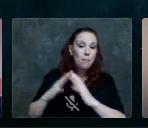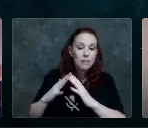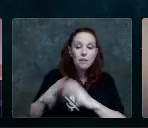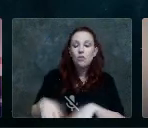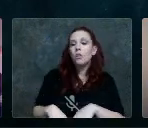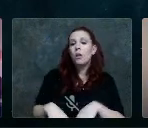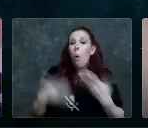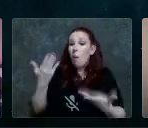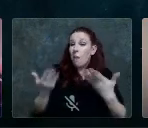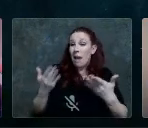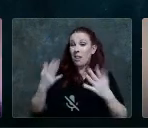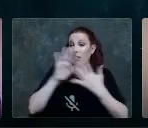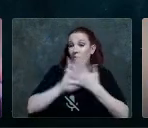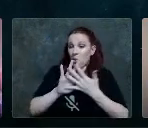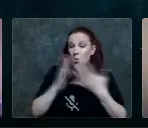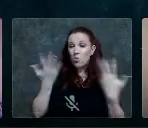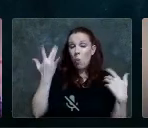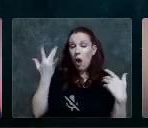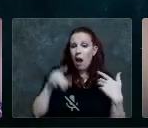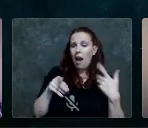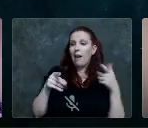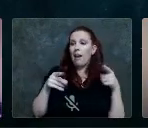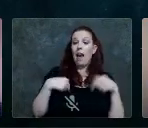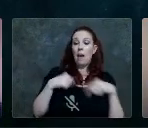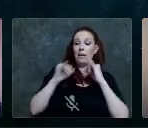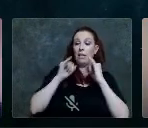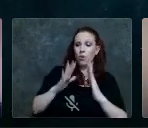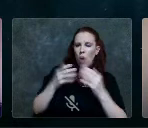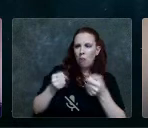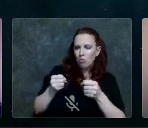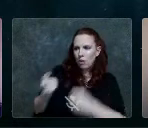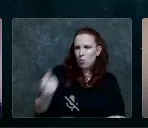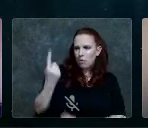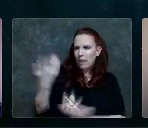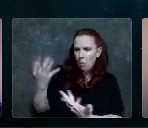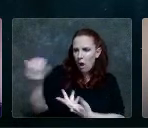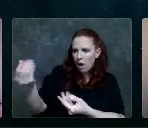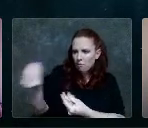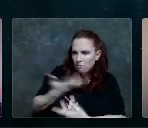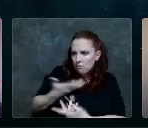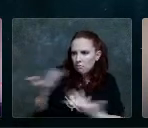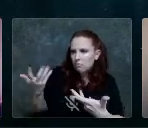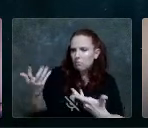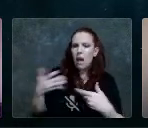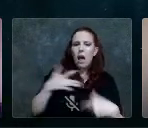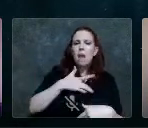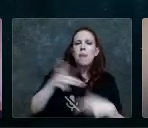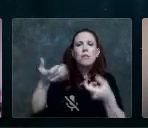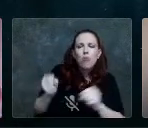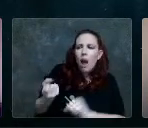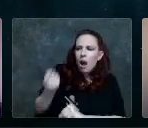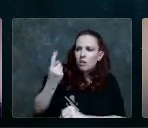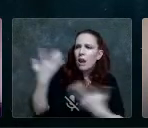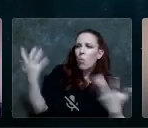because as an interviewer, it's one of the most confusing things is trying to understand what someone else is telling me. I usually am just trying to understand what is the state and